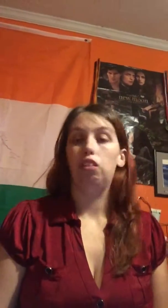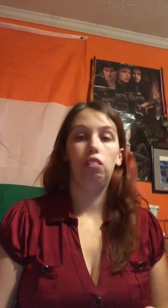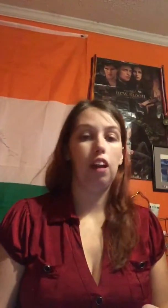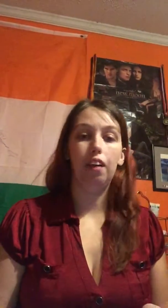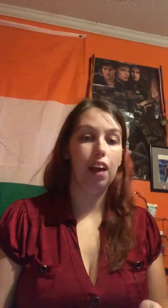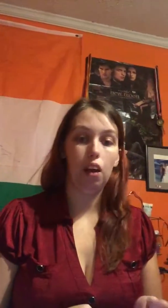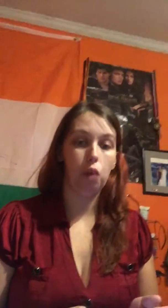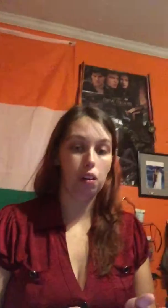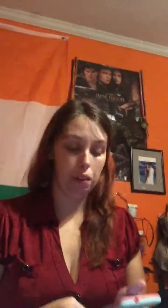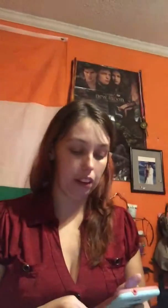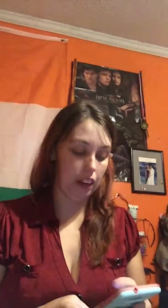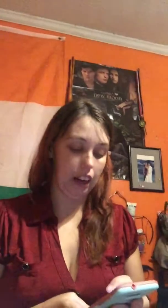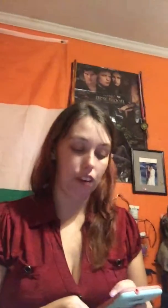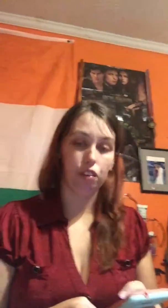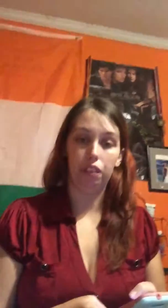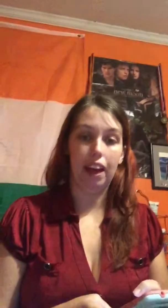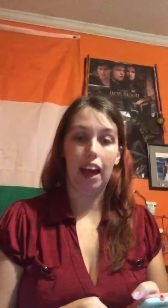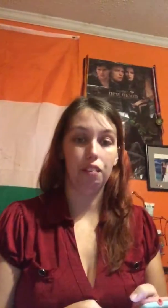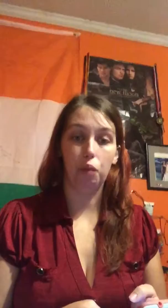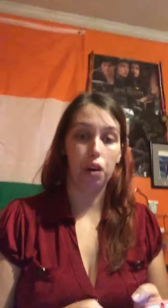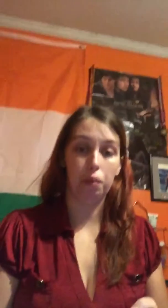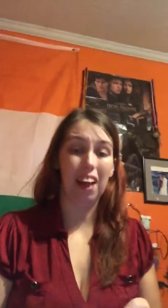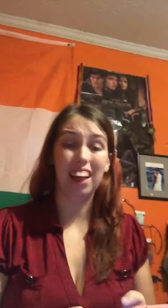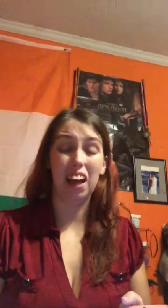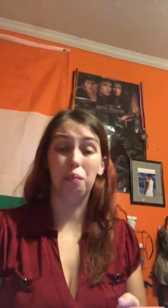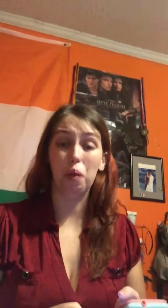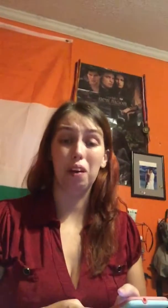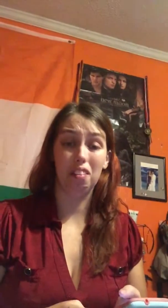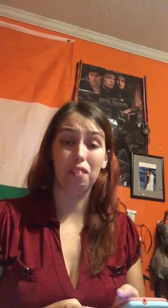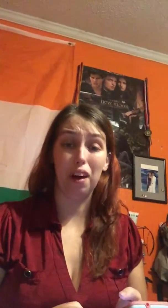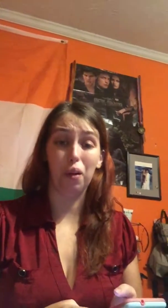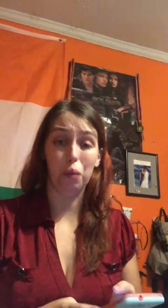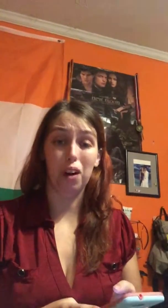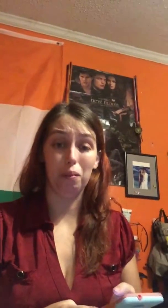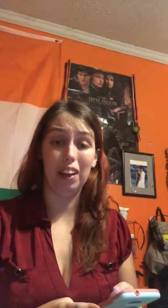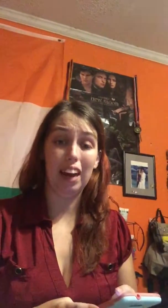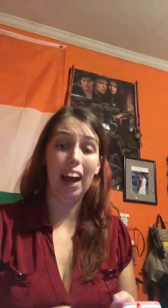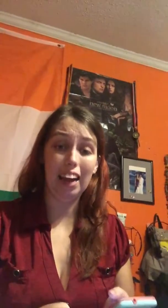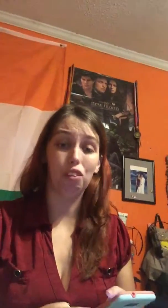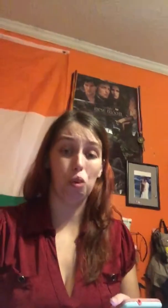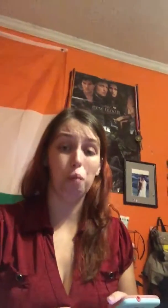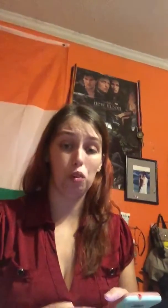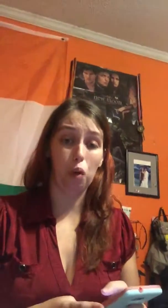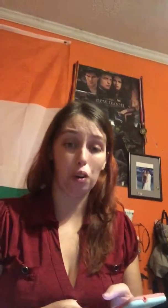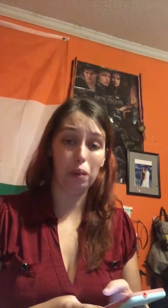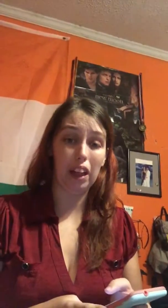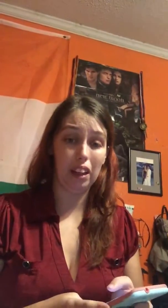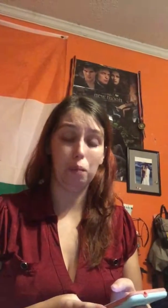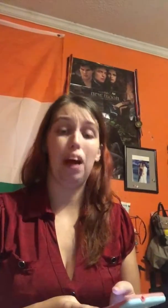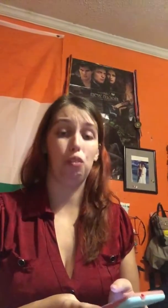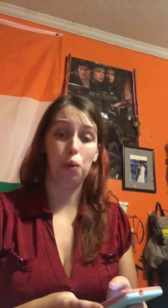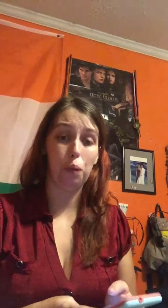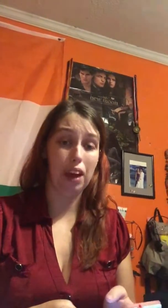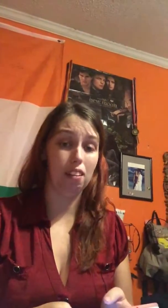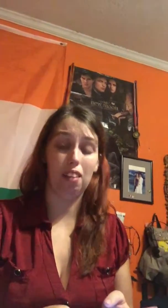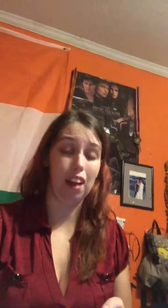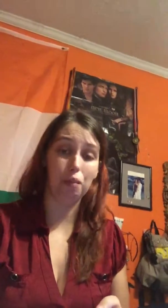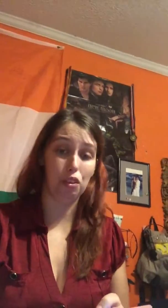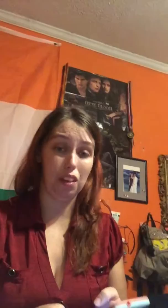I haven't had watermelon and I don't feel like having watermelon. I have burnt myself out on the watermelon. I ate so much watermelon in the past three weeks that I'm just